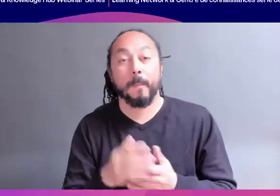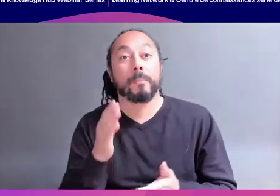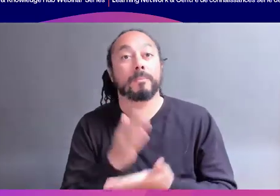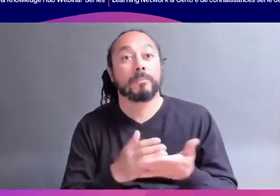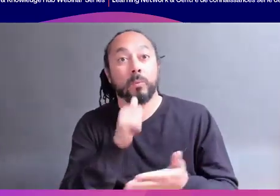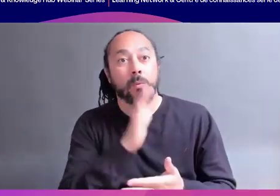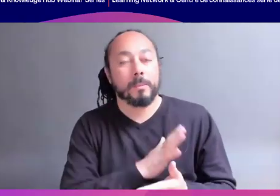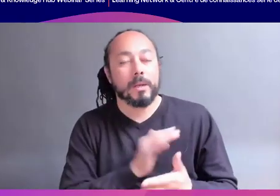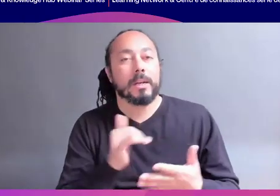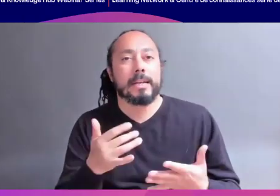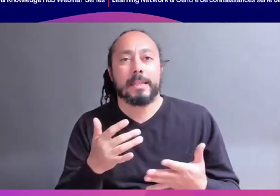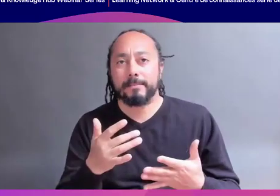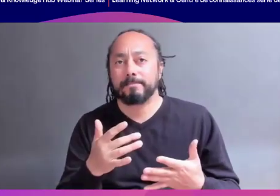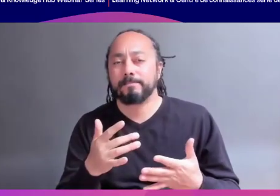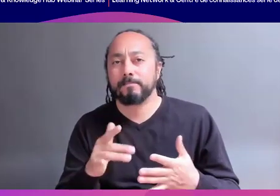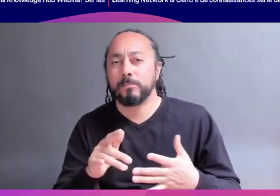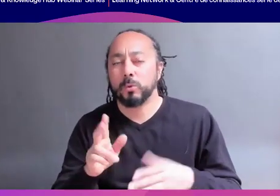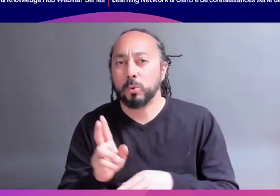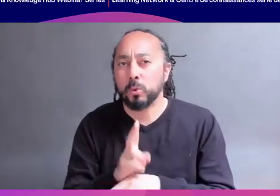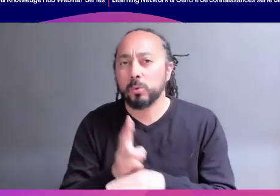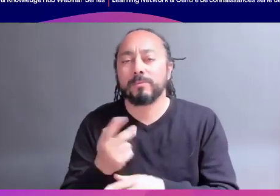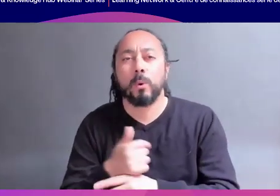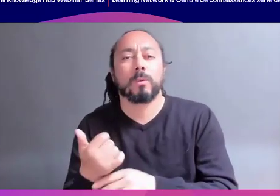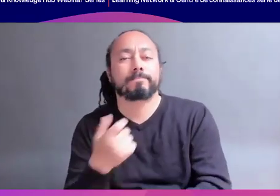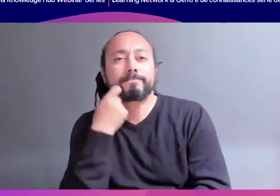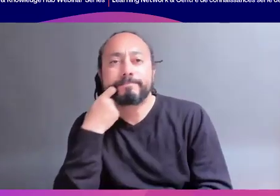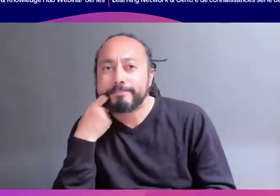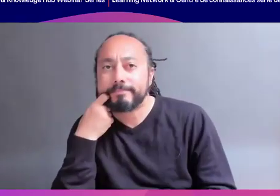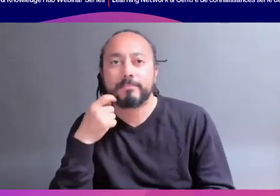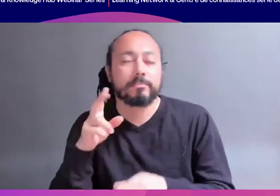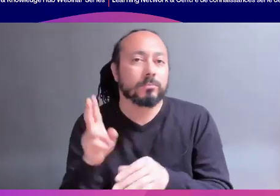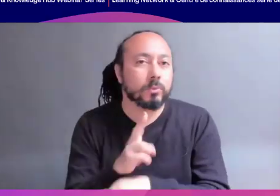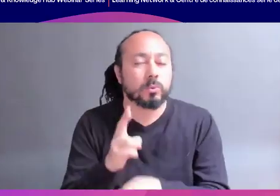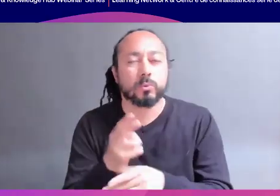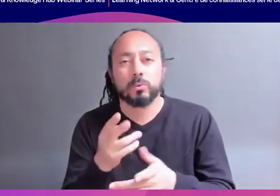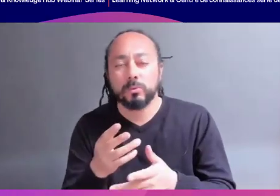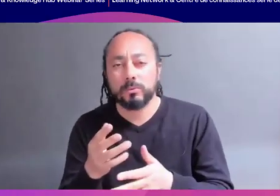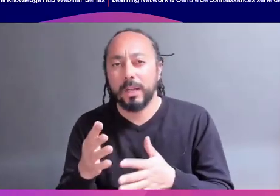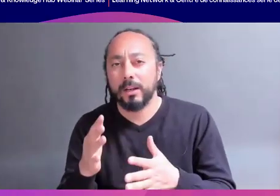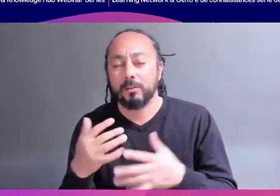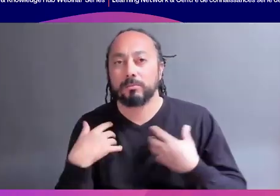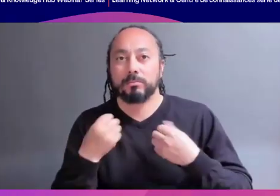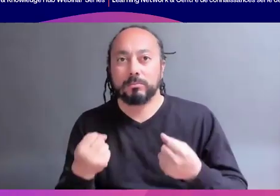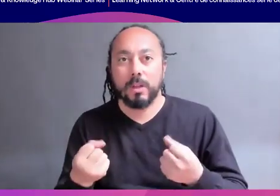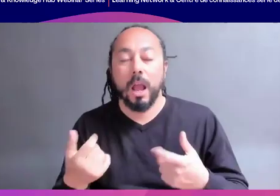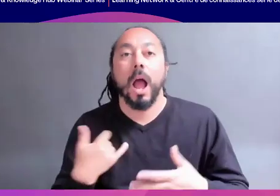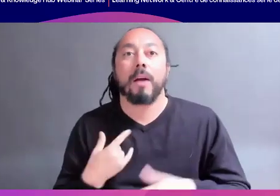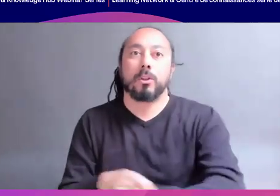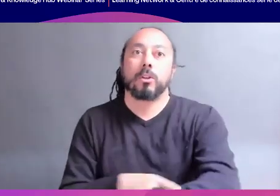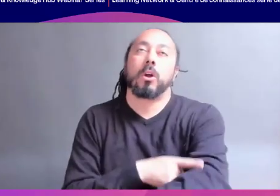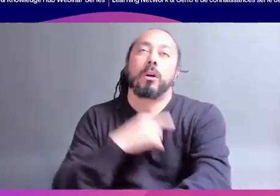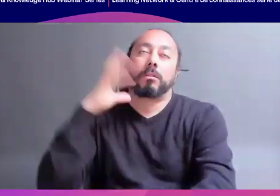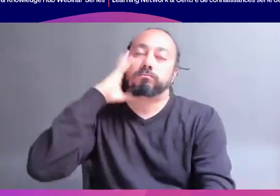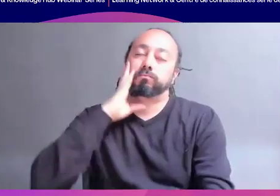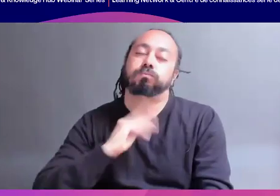substance use treatment and recovery or counseling often have a long experience with support groups,